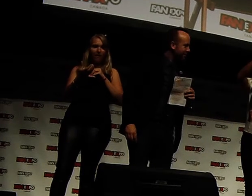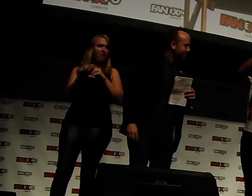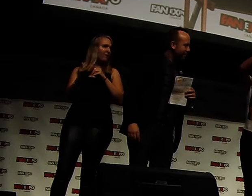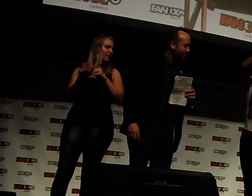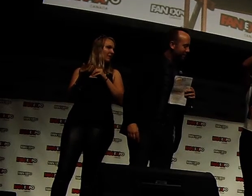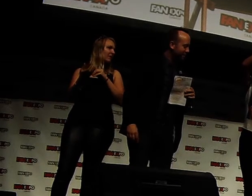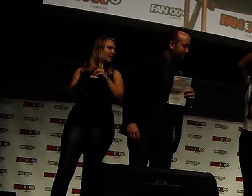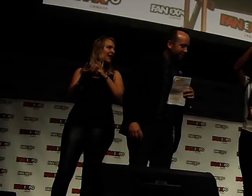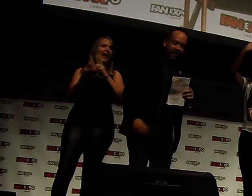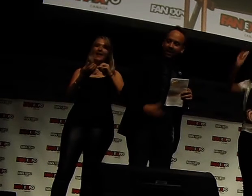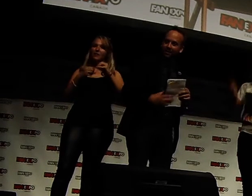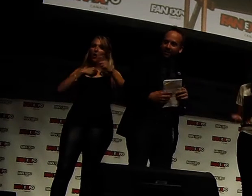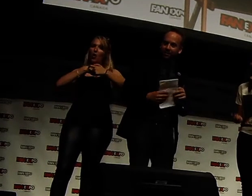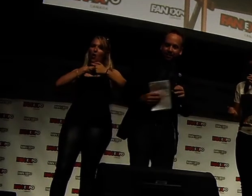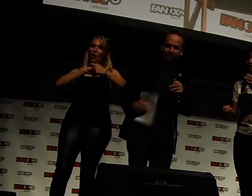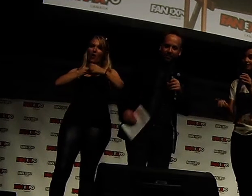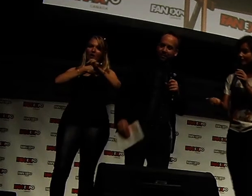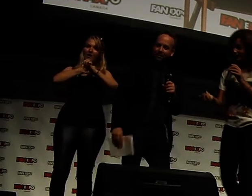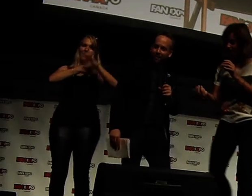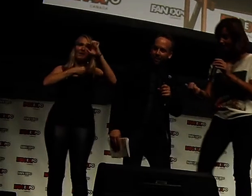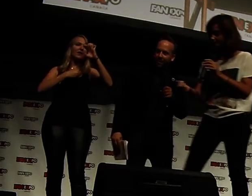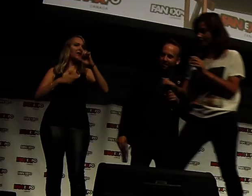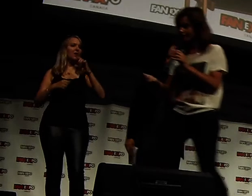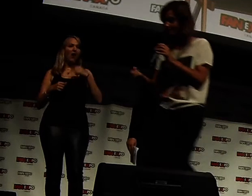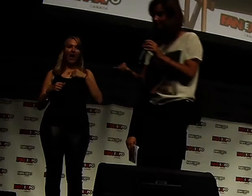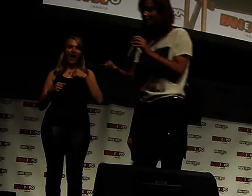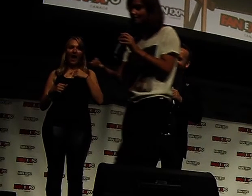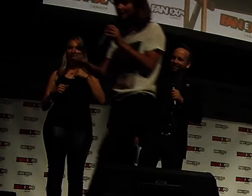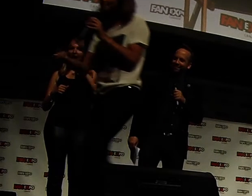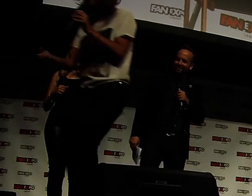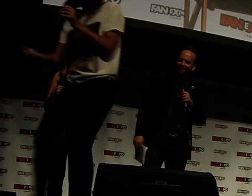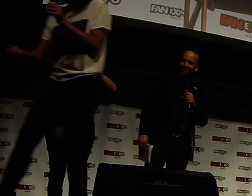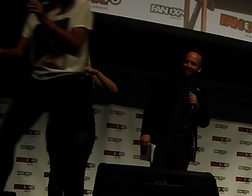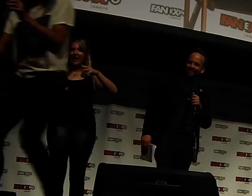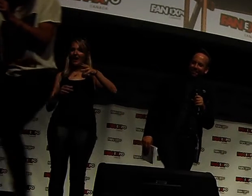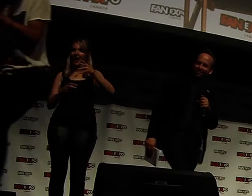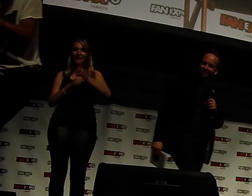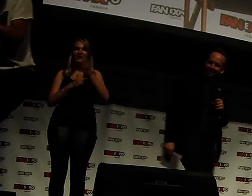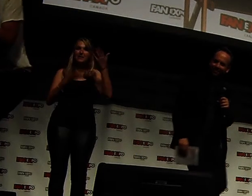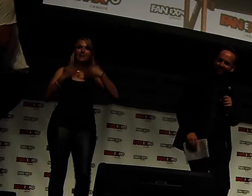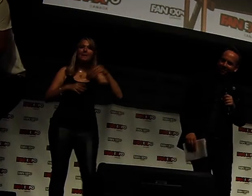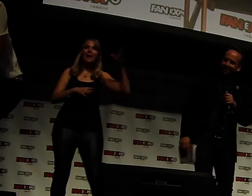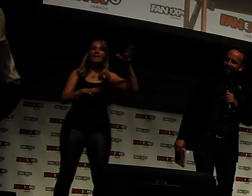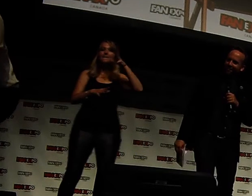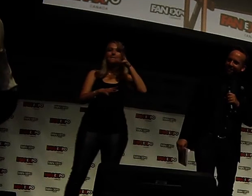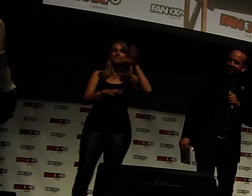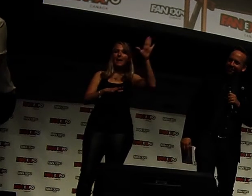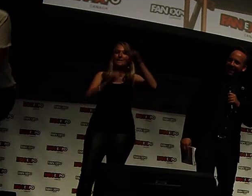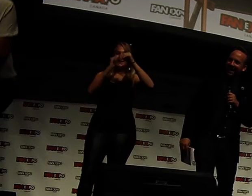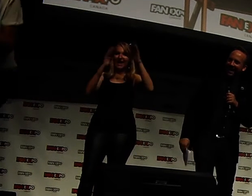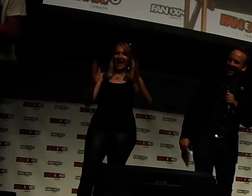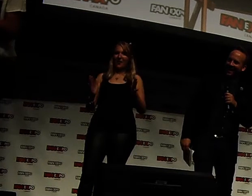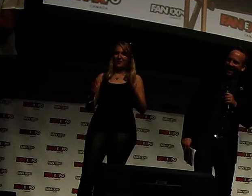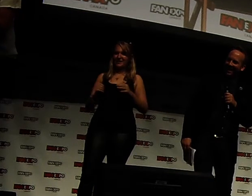a clock on it as well. No, I haven't, but it might be at my mum's house.